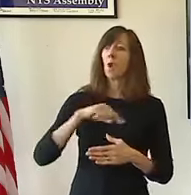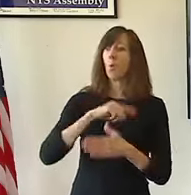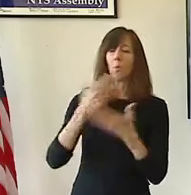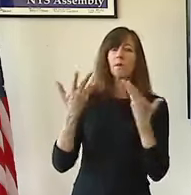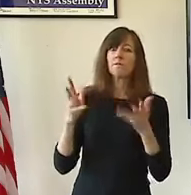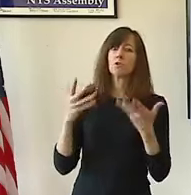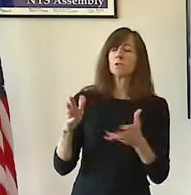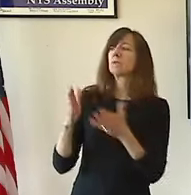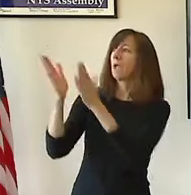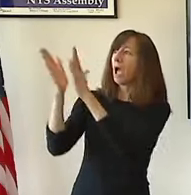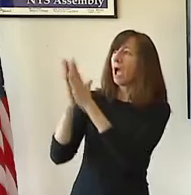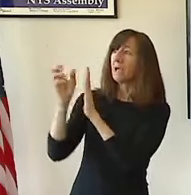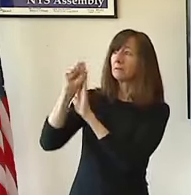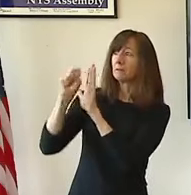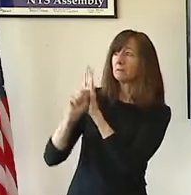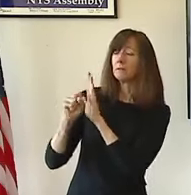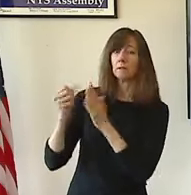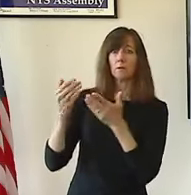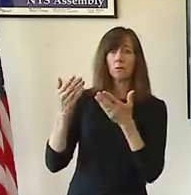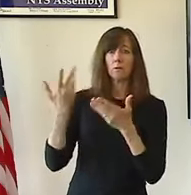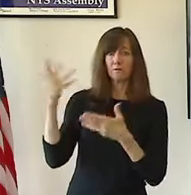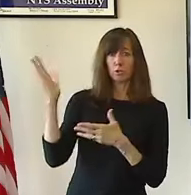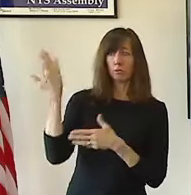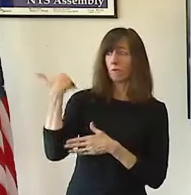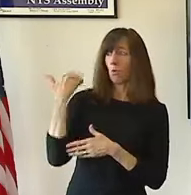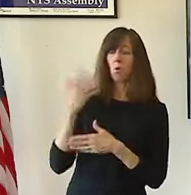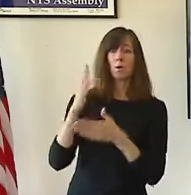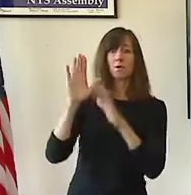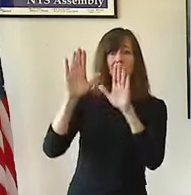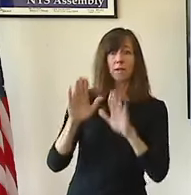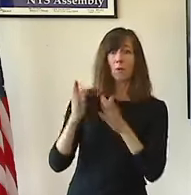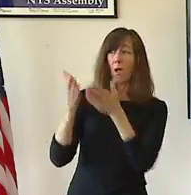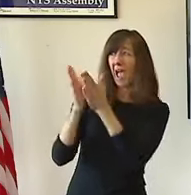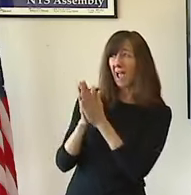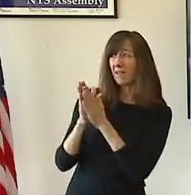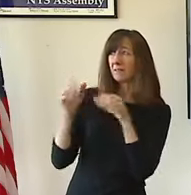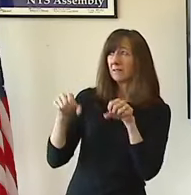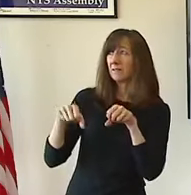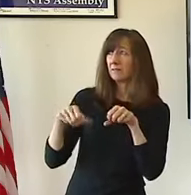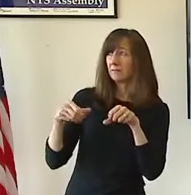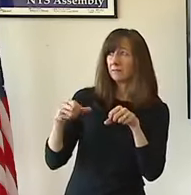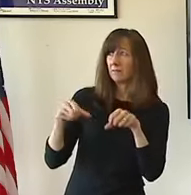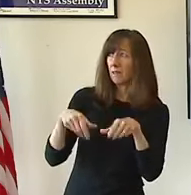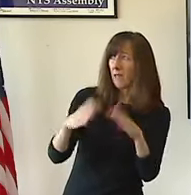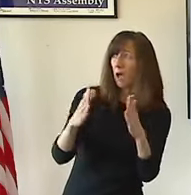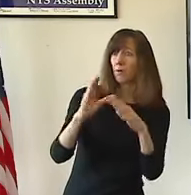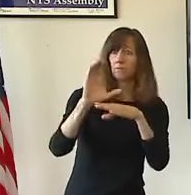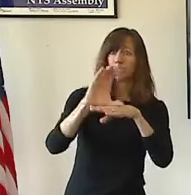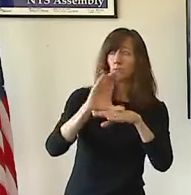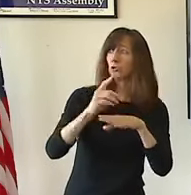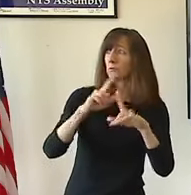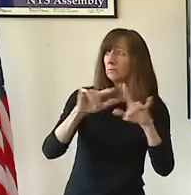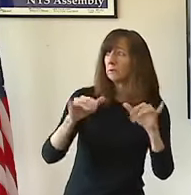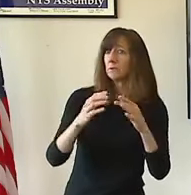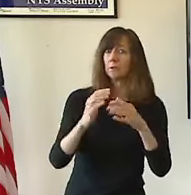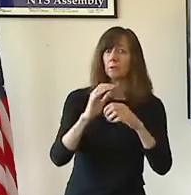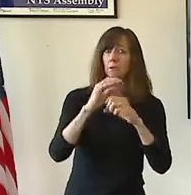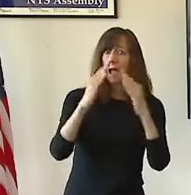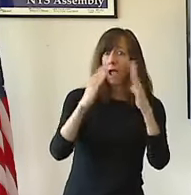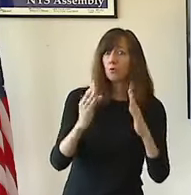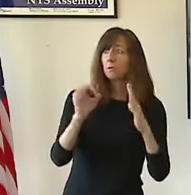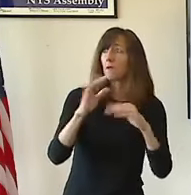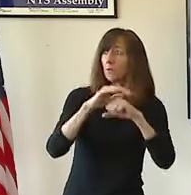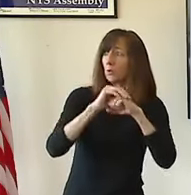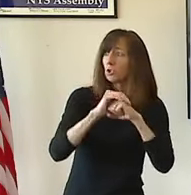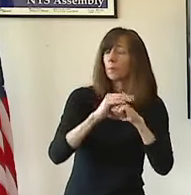on Sunday for the governor to begin allowing houses of worship to open with limited capacity. No action yet.